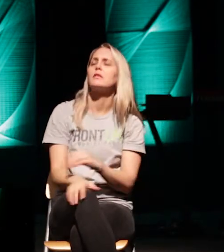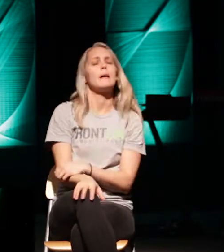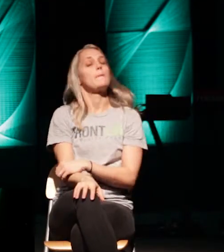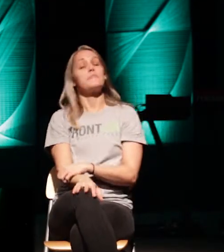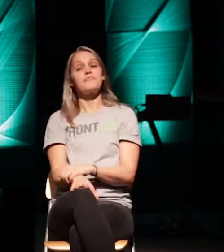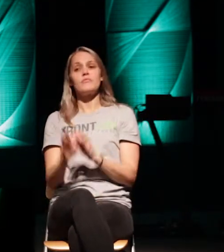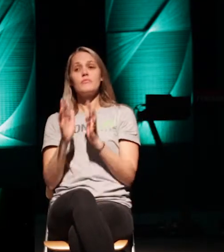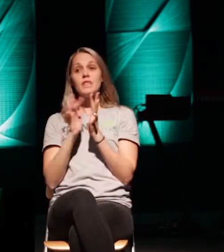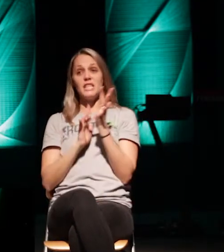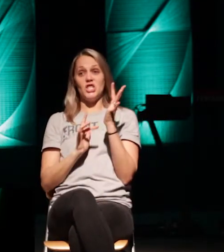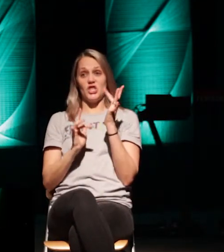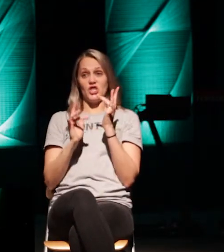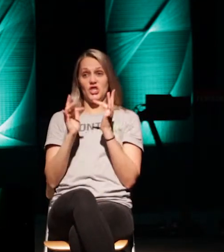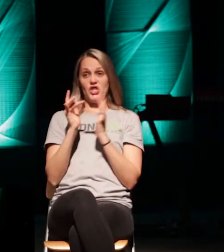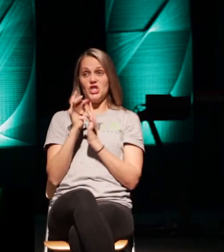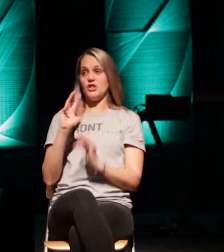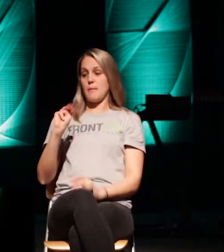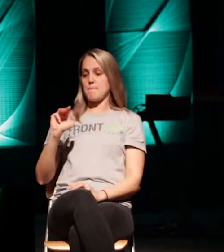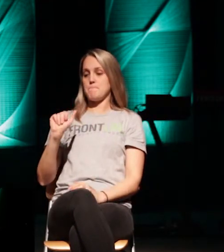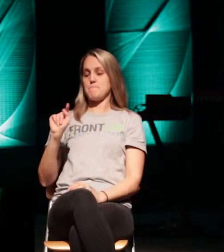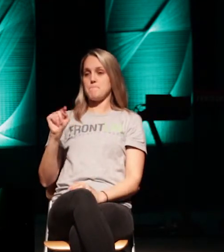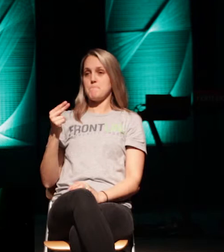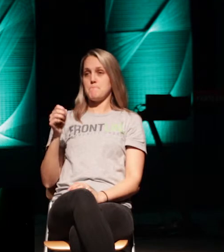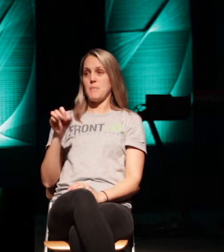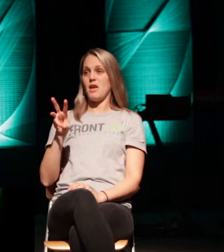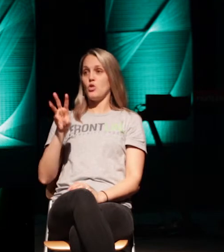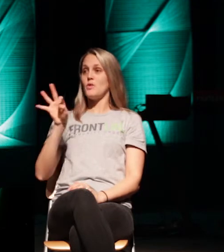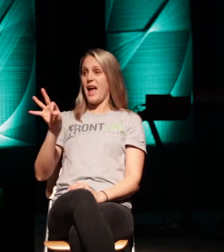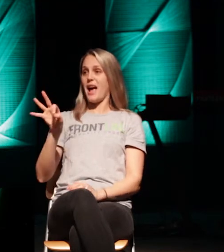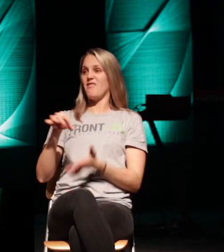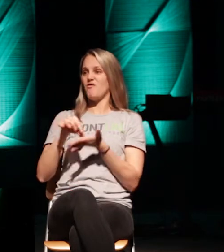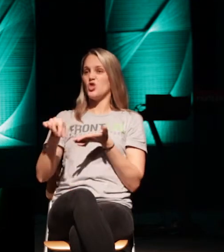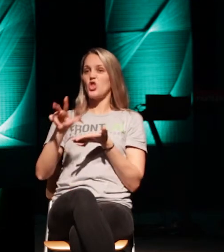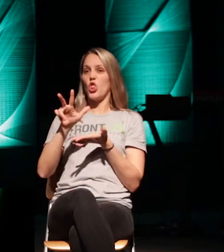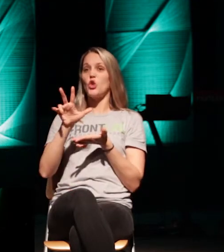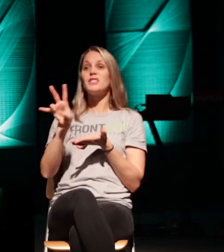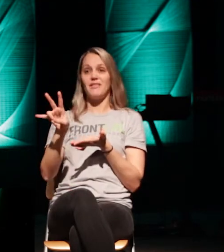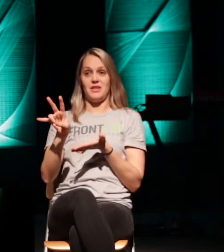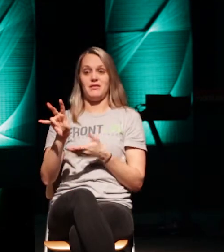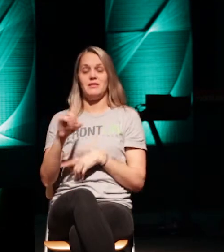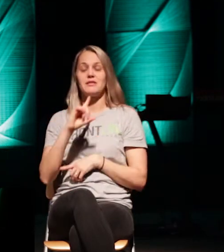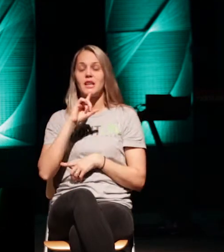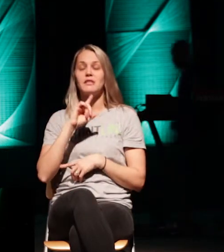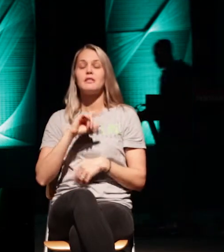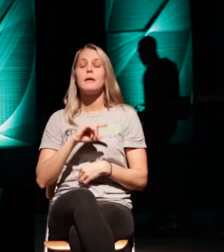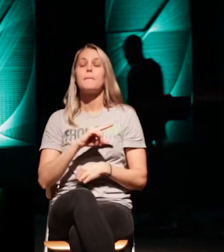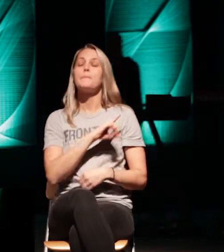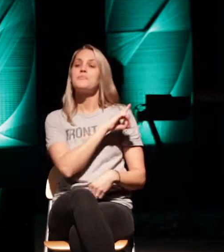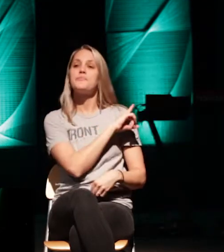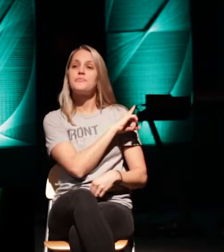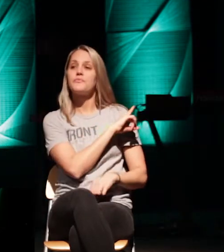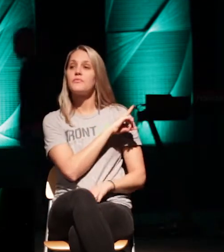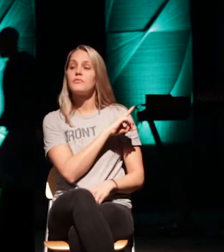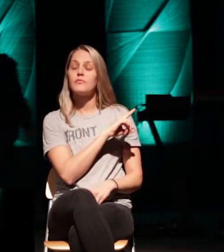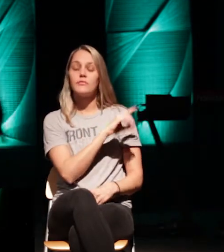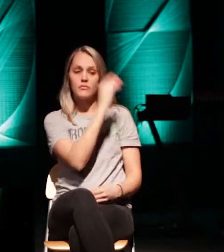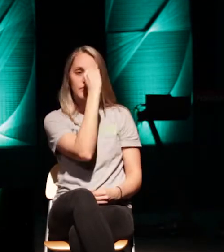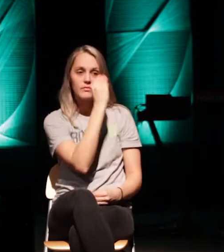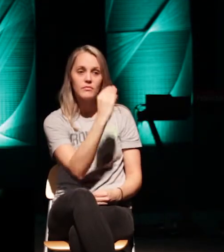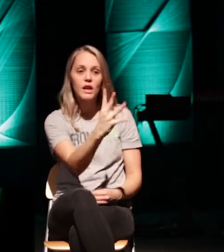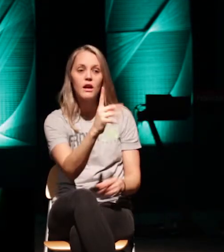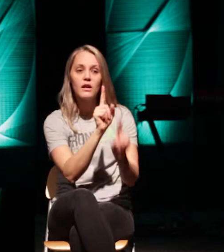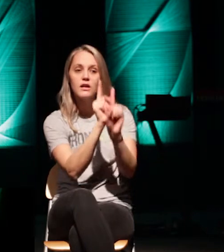says in Matthew 9, verse 37. It says this, then he said to his disciples, the harvest